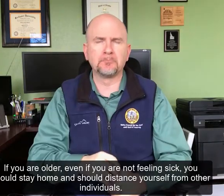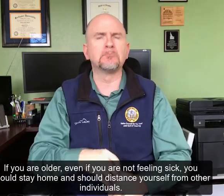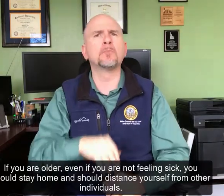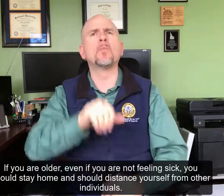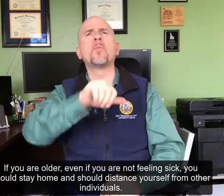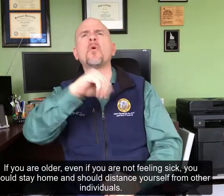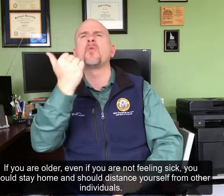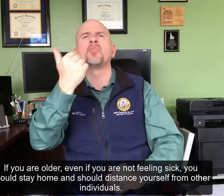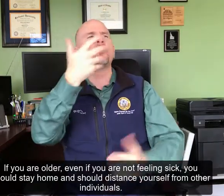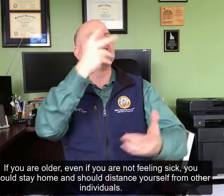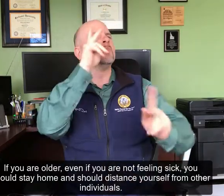individuals.